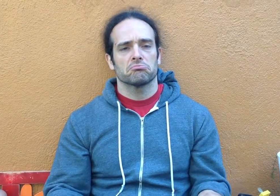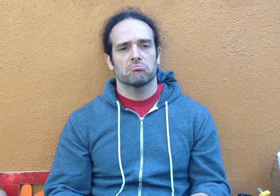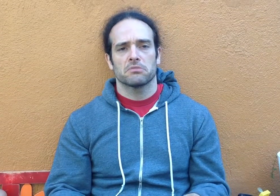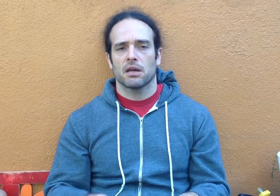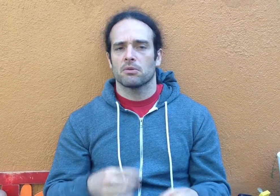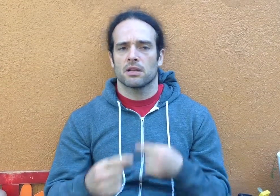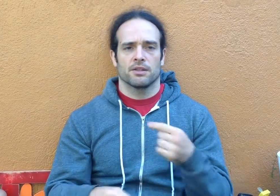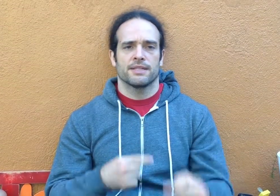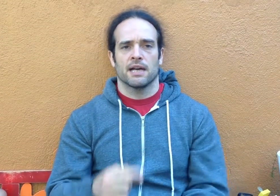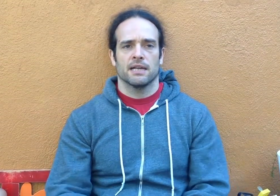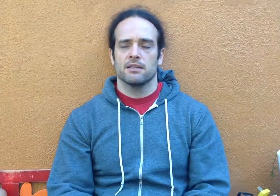That was all the signs.